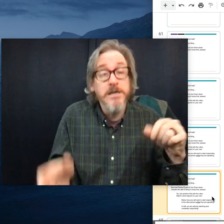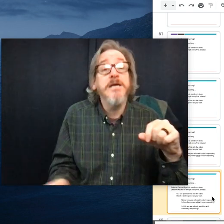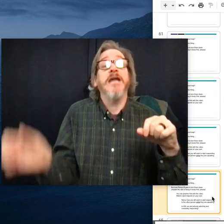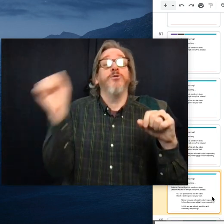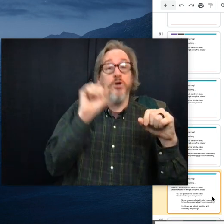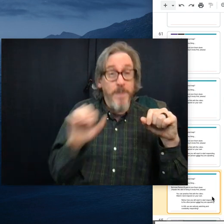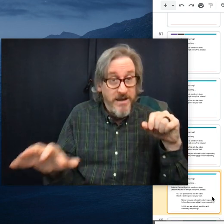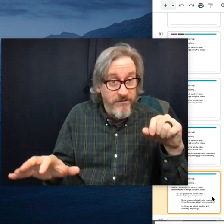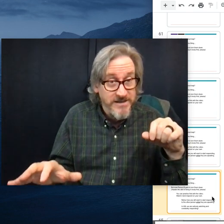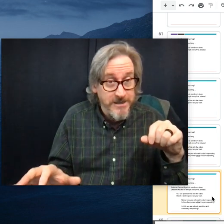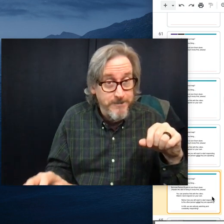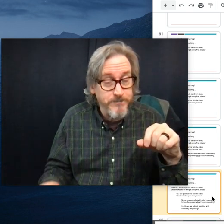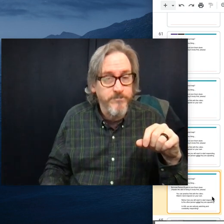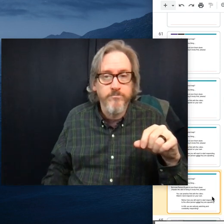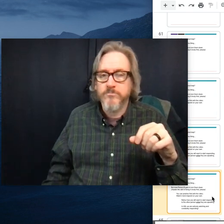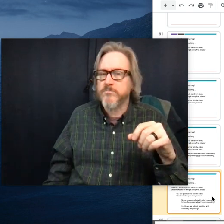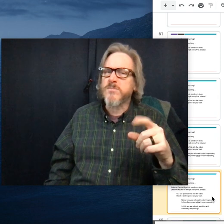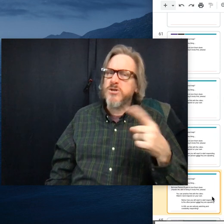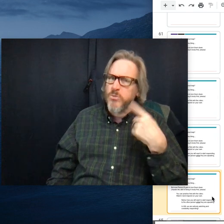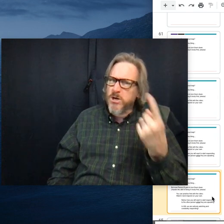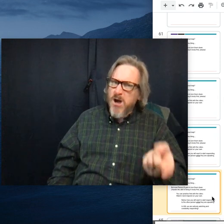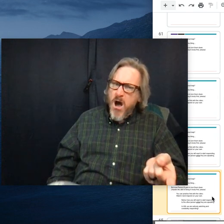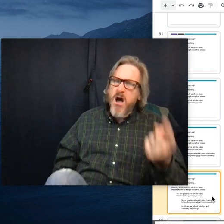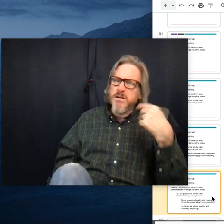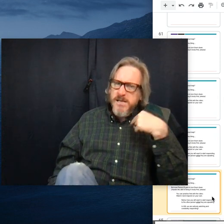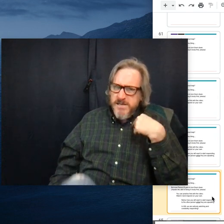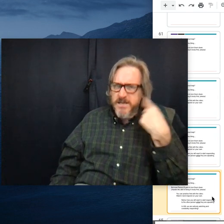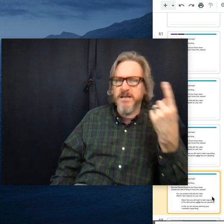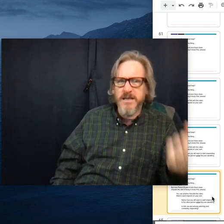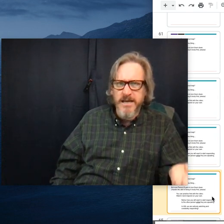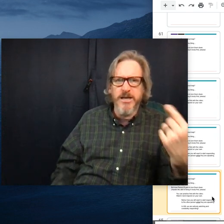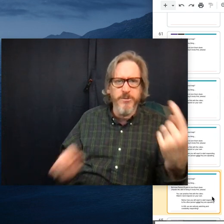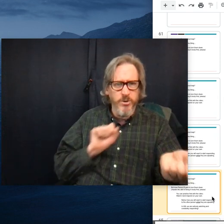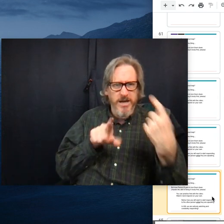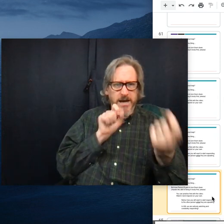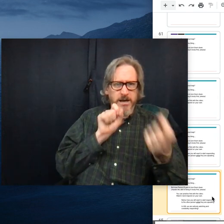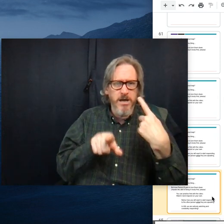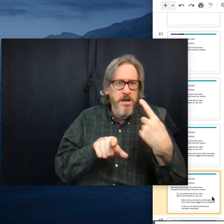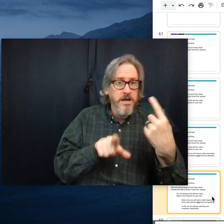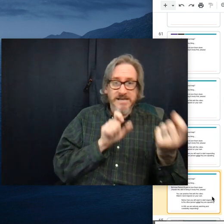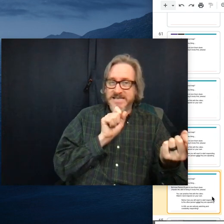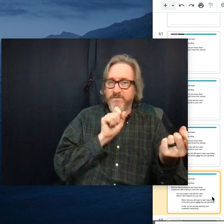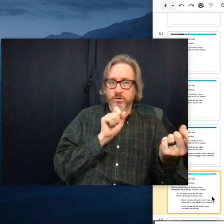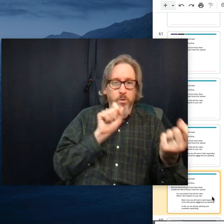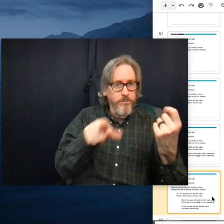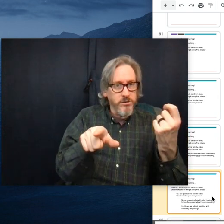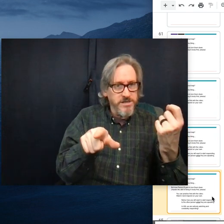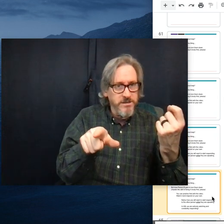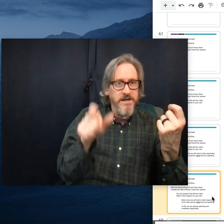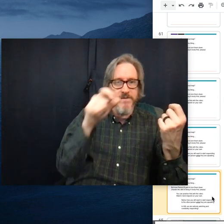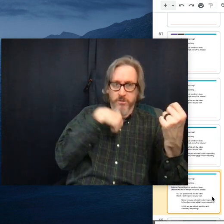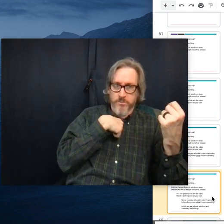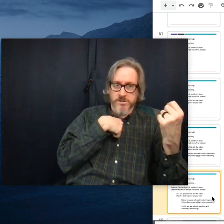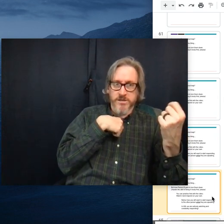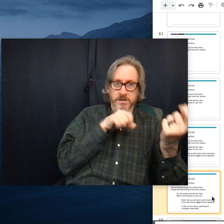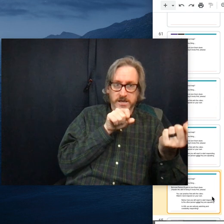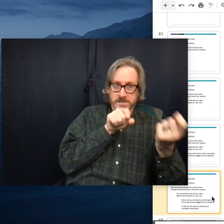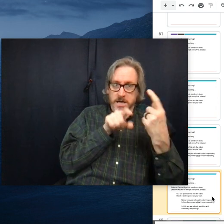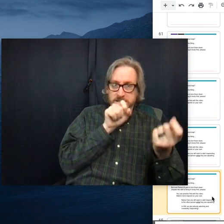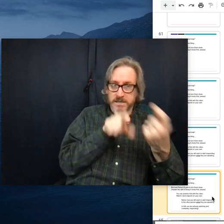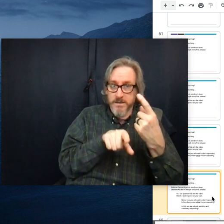And then if we were doing it with a partner, switch sides. So we've got blah, blah, blah, those 3